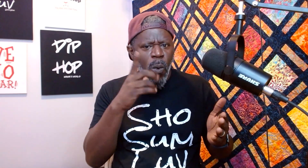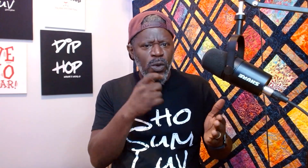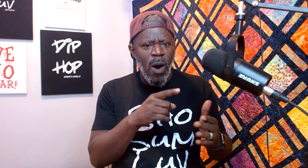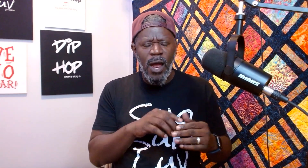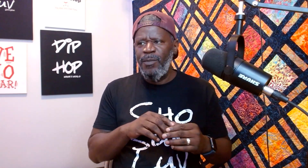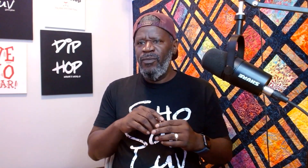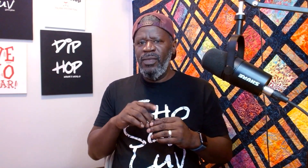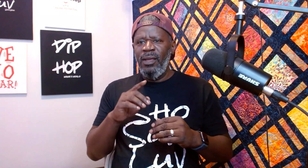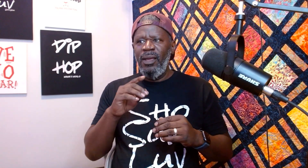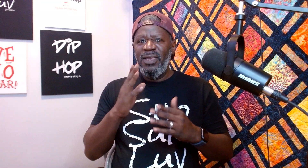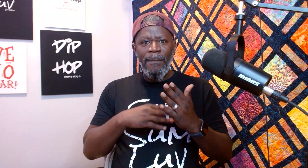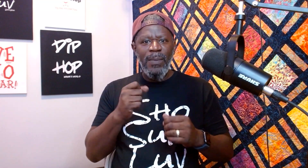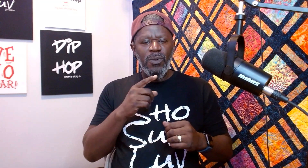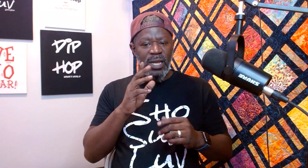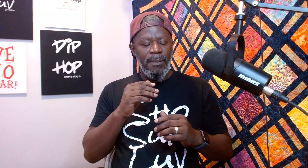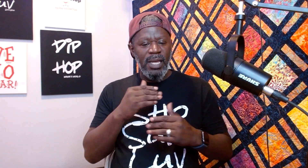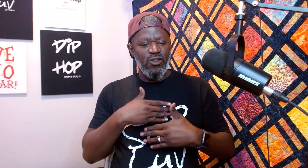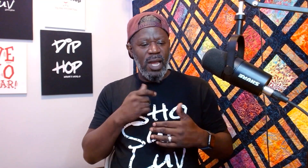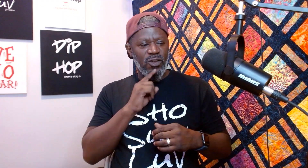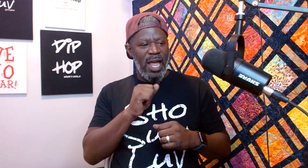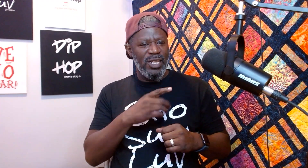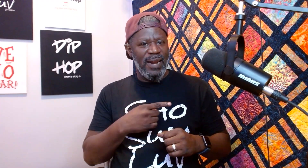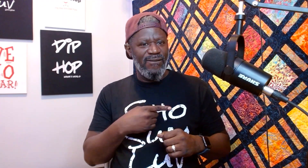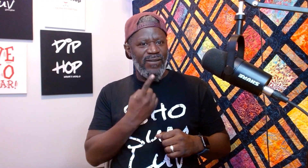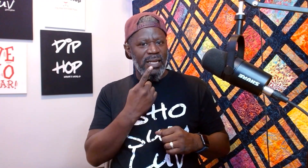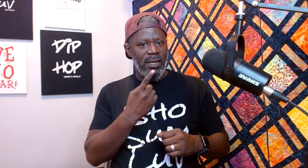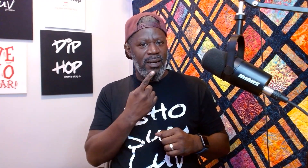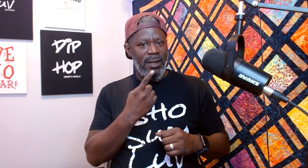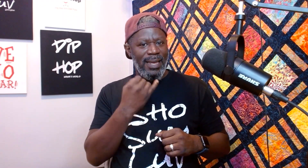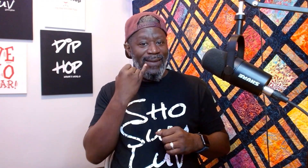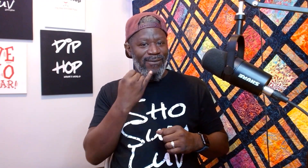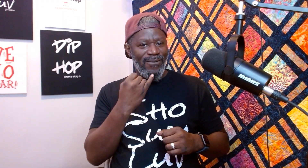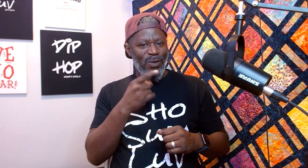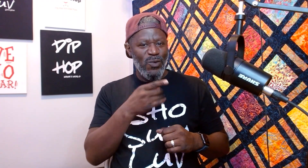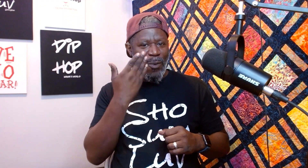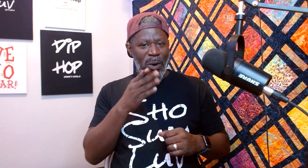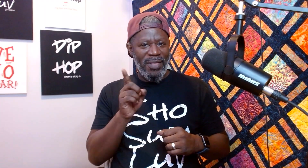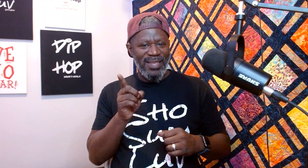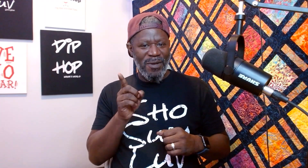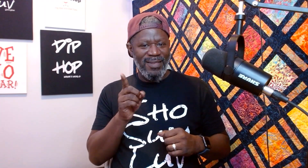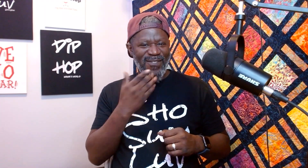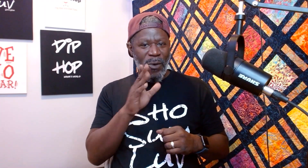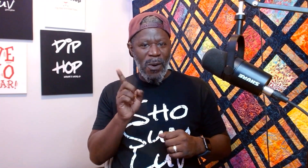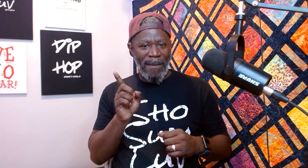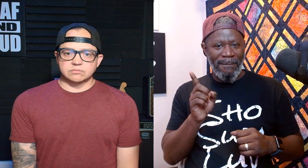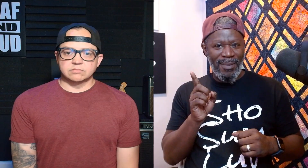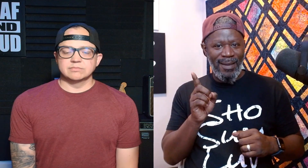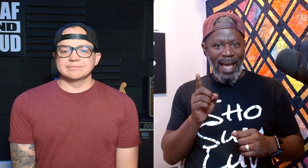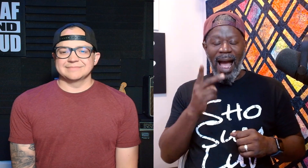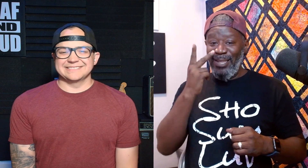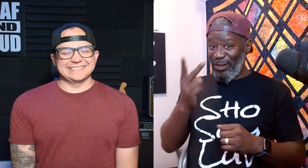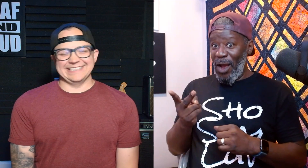want to know who you are. Some entertainers actually get offended if you don't know this person, if you don't know